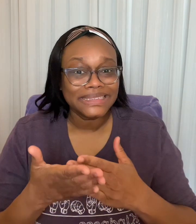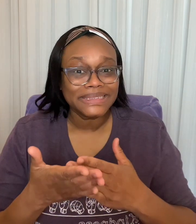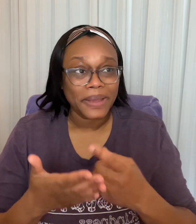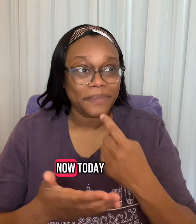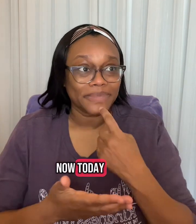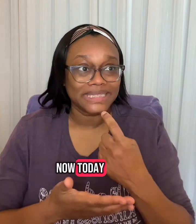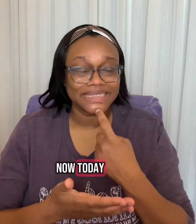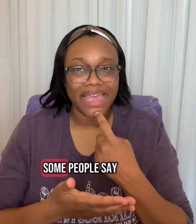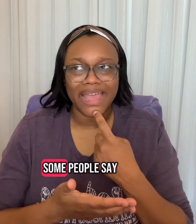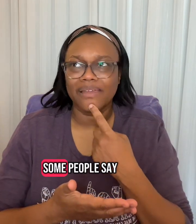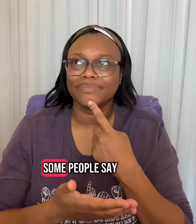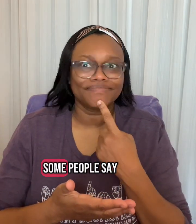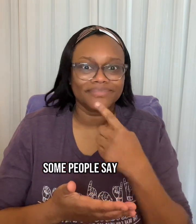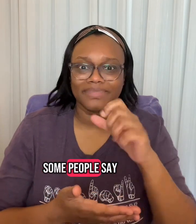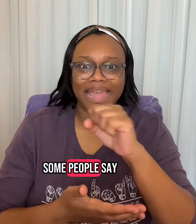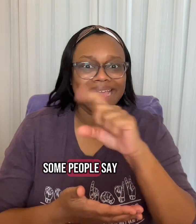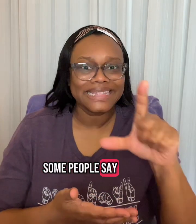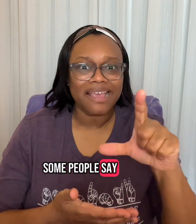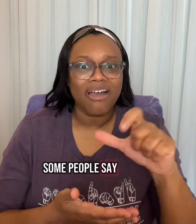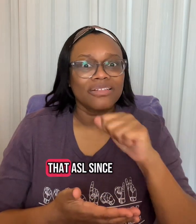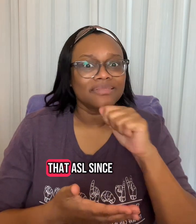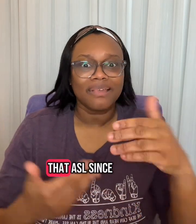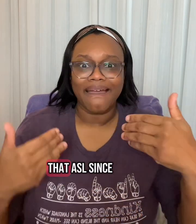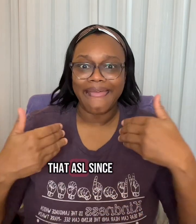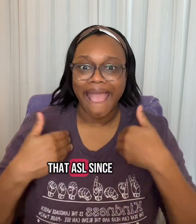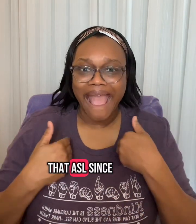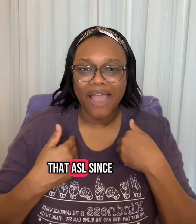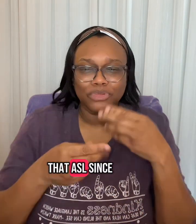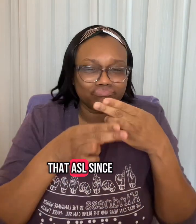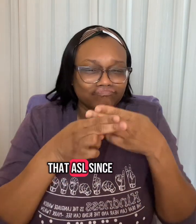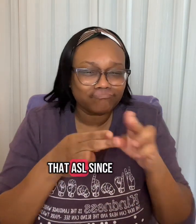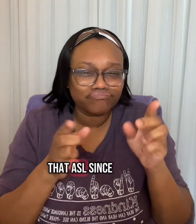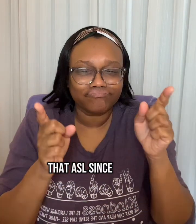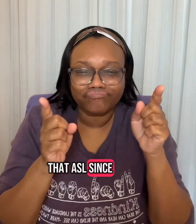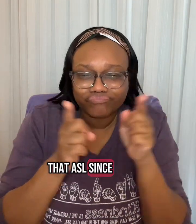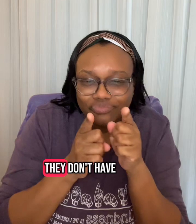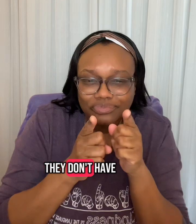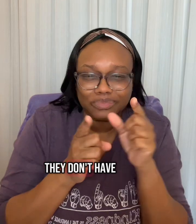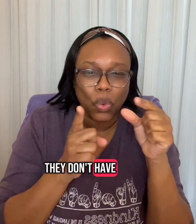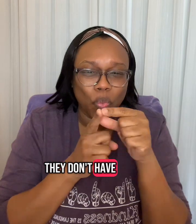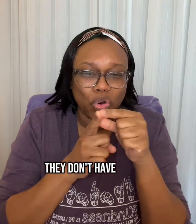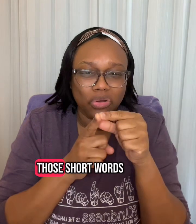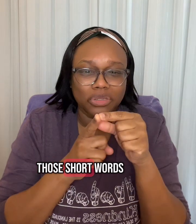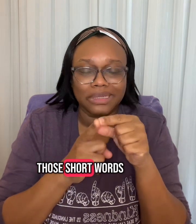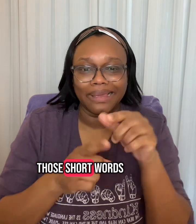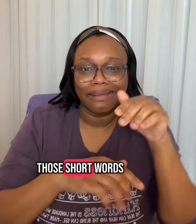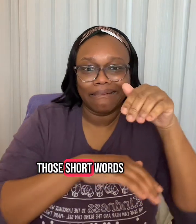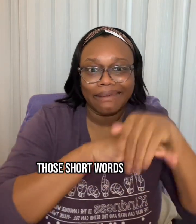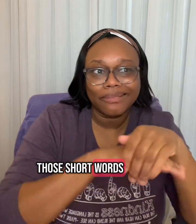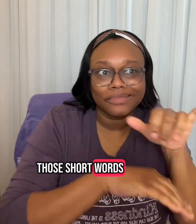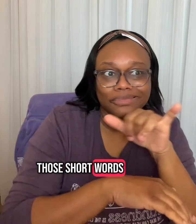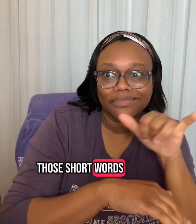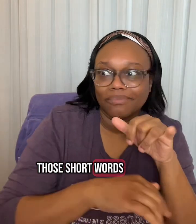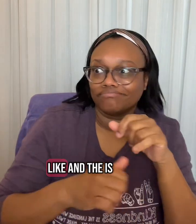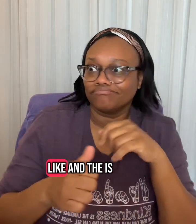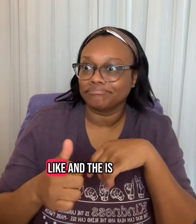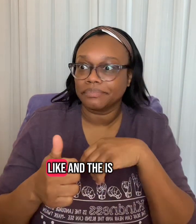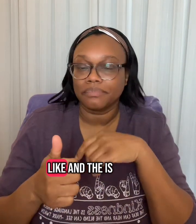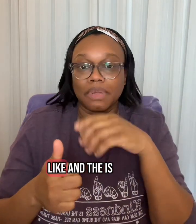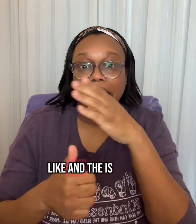Now, today, some people say that ASL, since they don't have those short words like